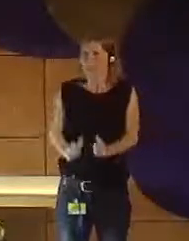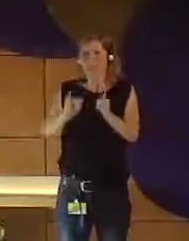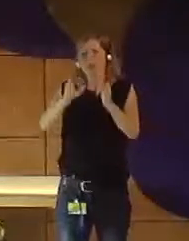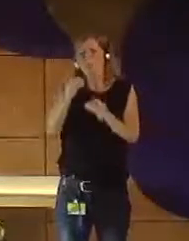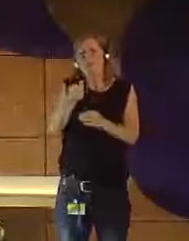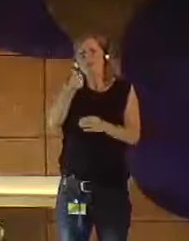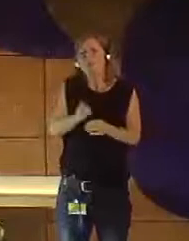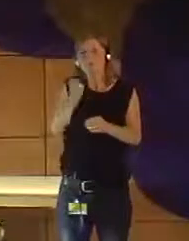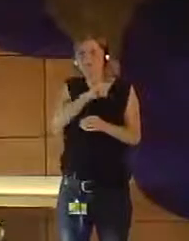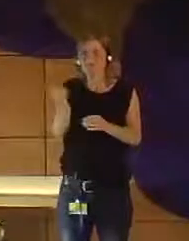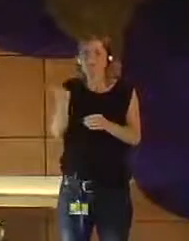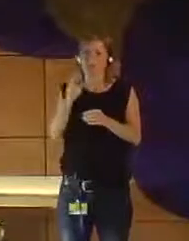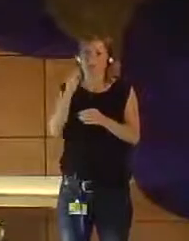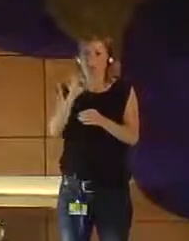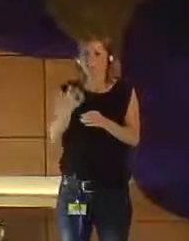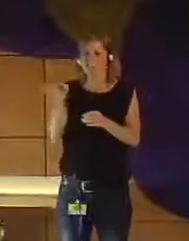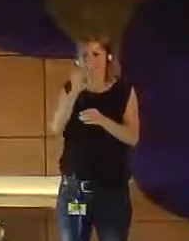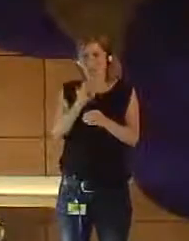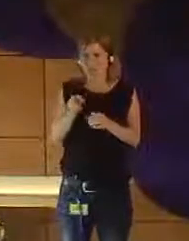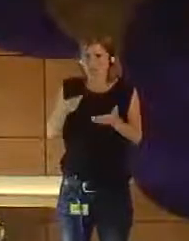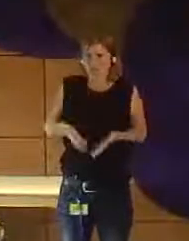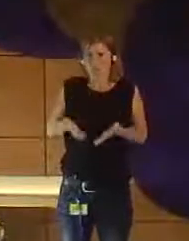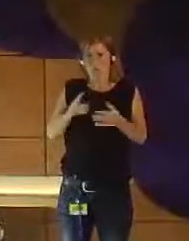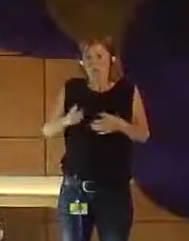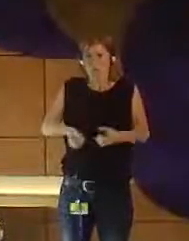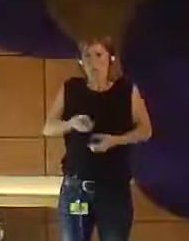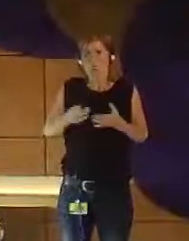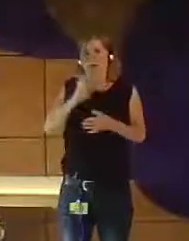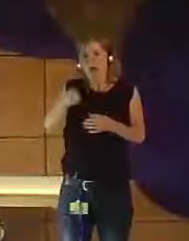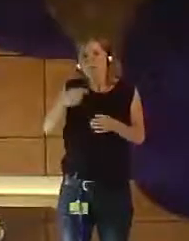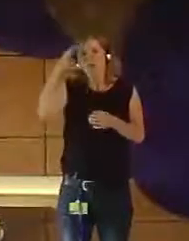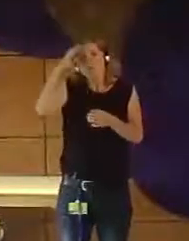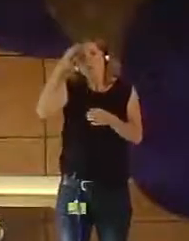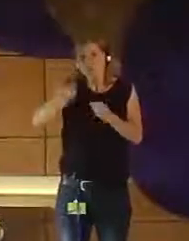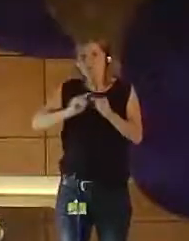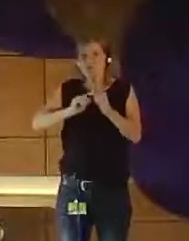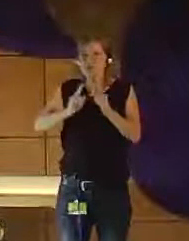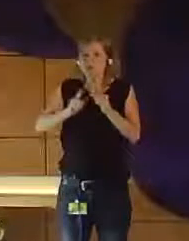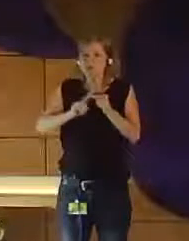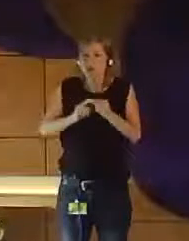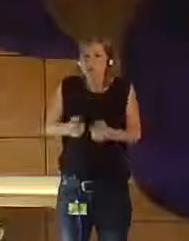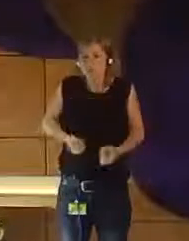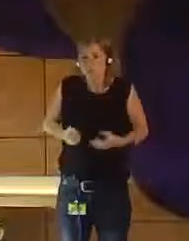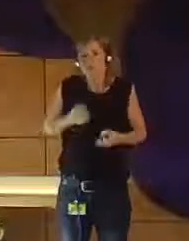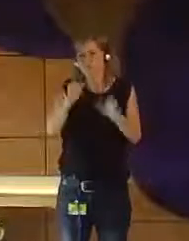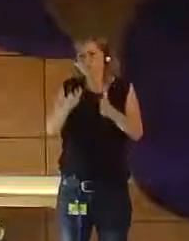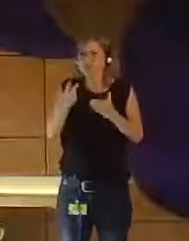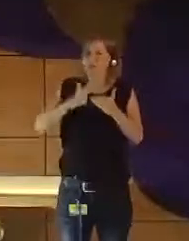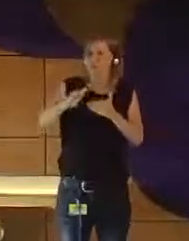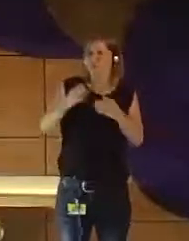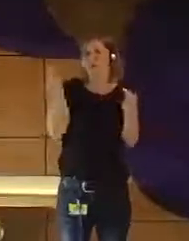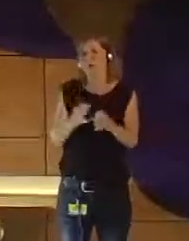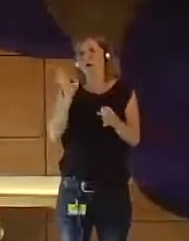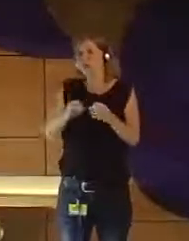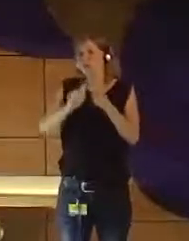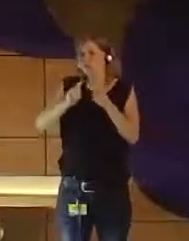Boys actually produce sperm. It takes about 3 weeks to produce the sperm. So it's a very different process in terms of the